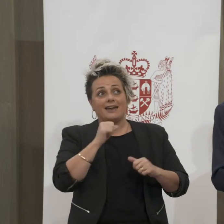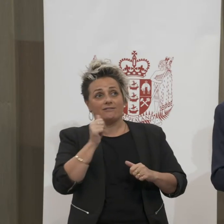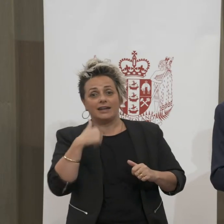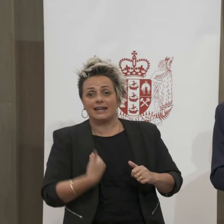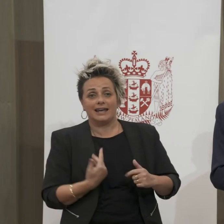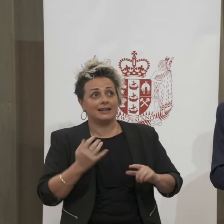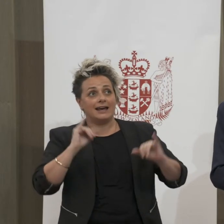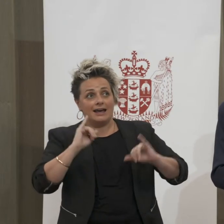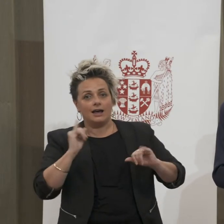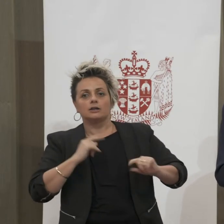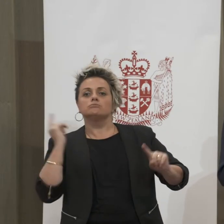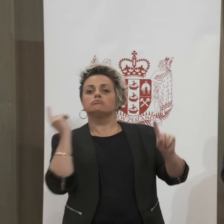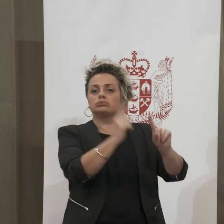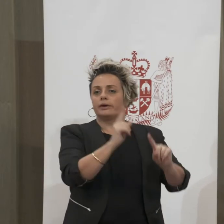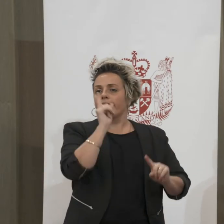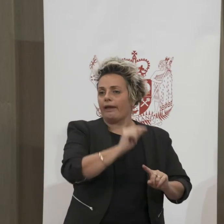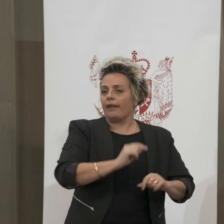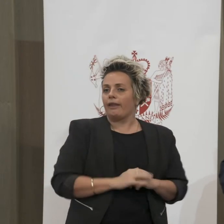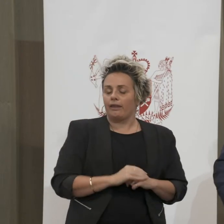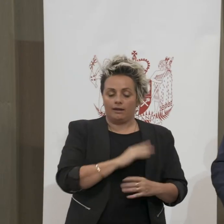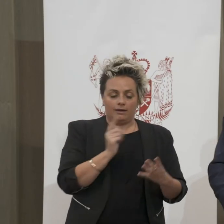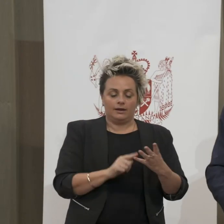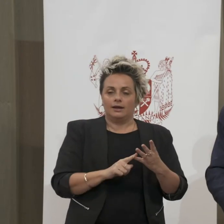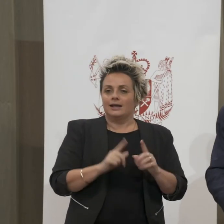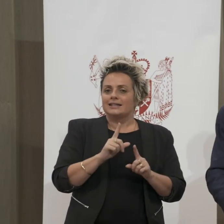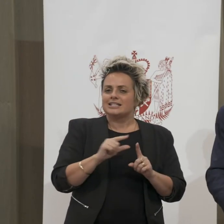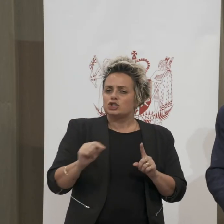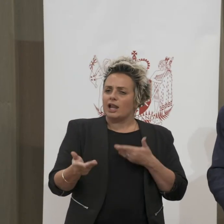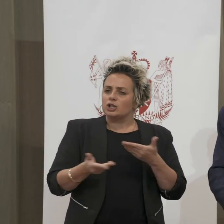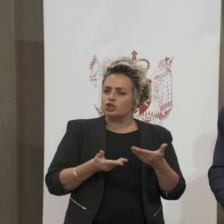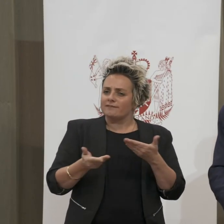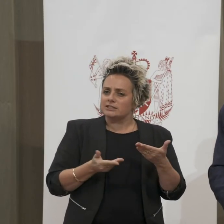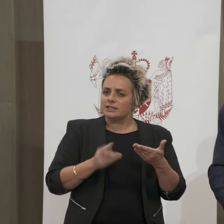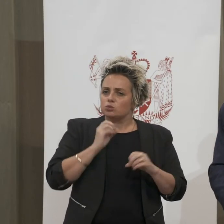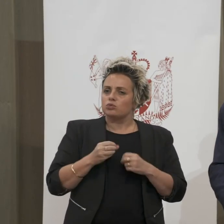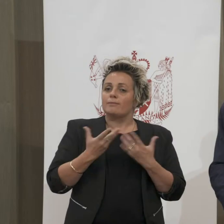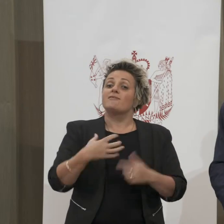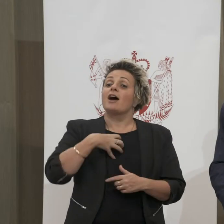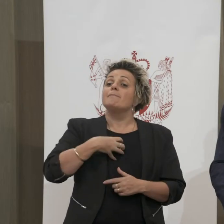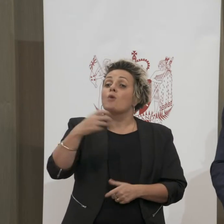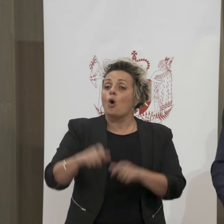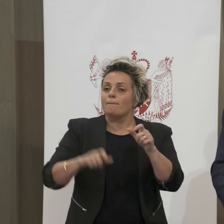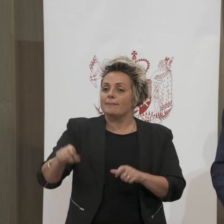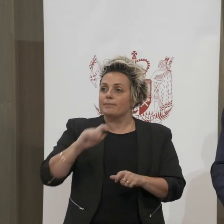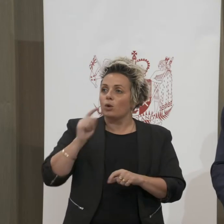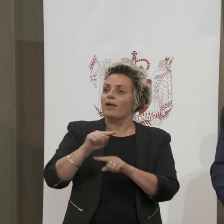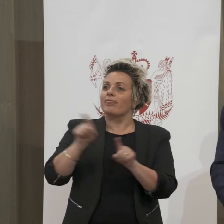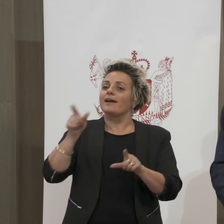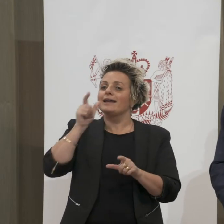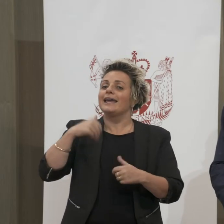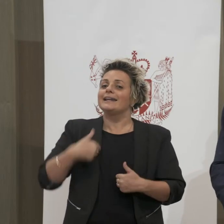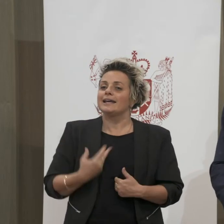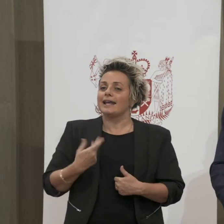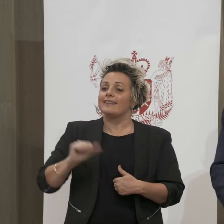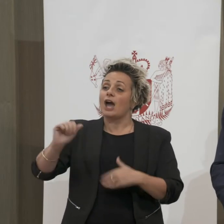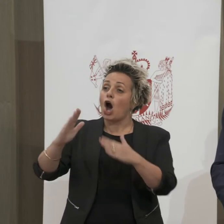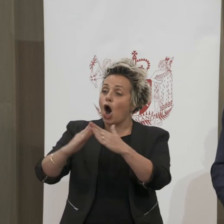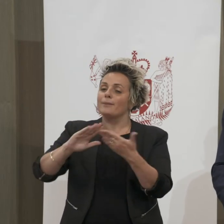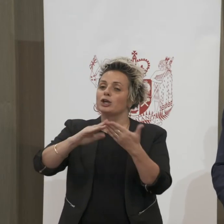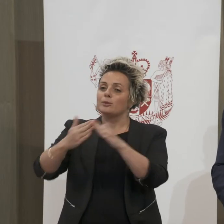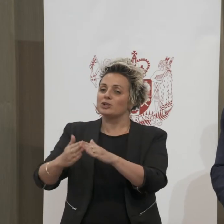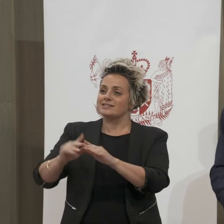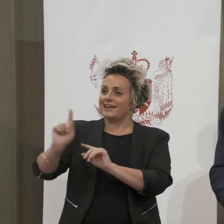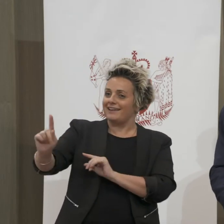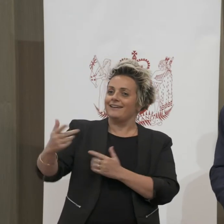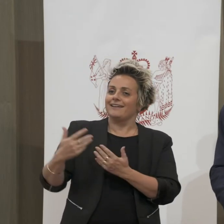it. Next, digital services will provide more people with the care they need in their homes and